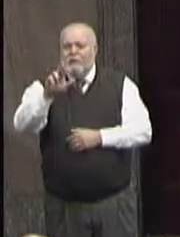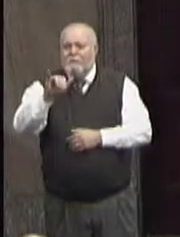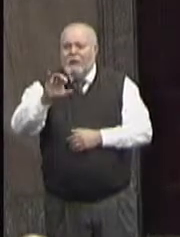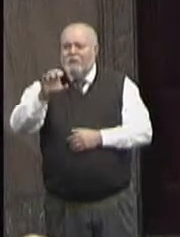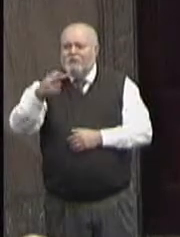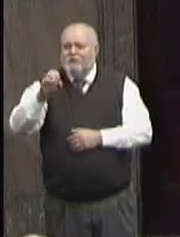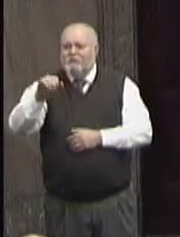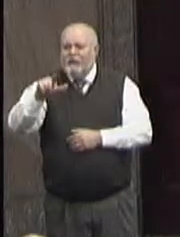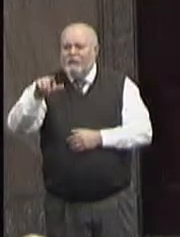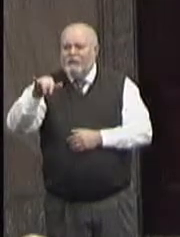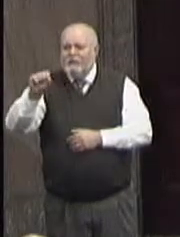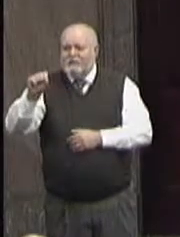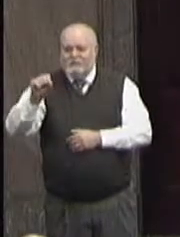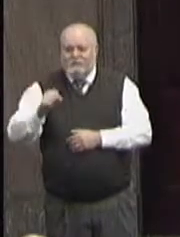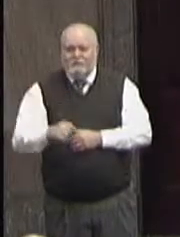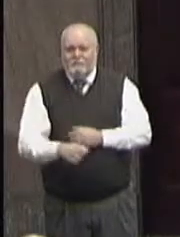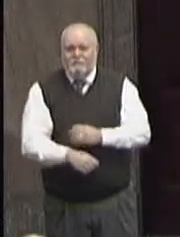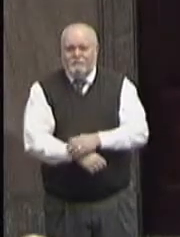Chevelis.